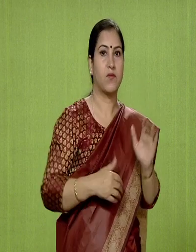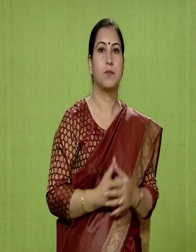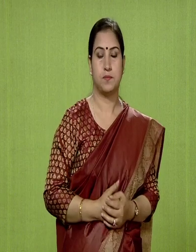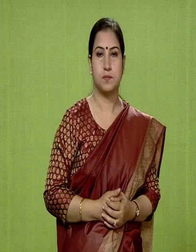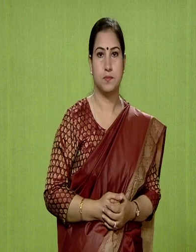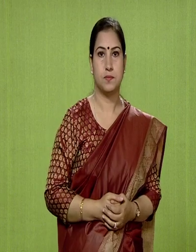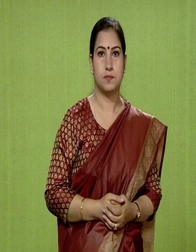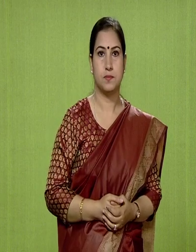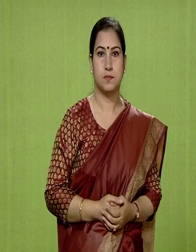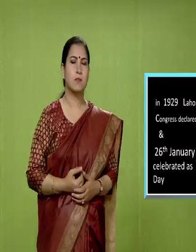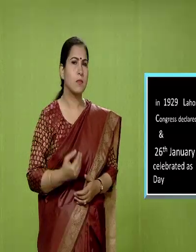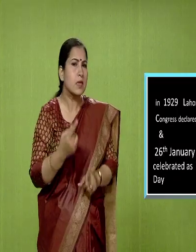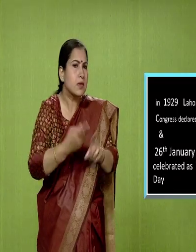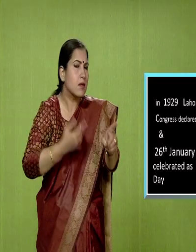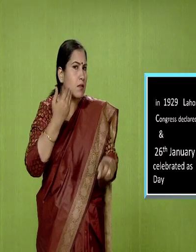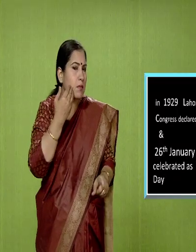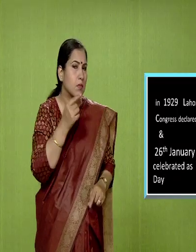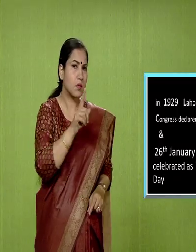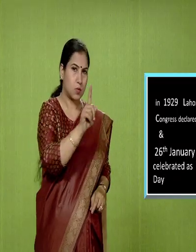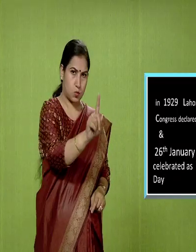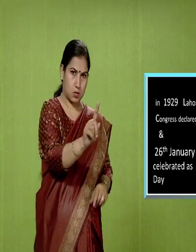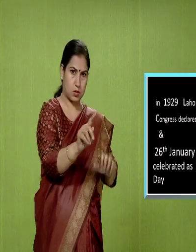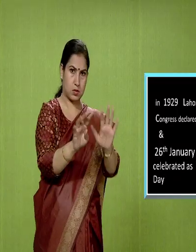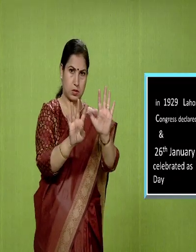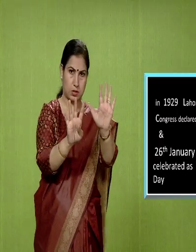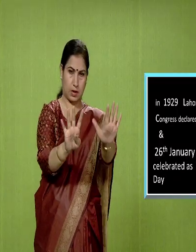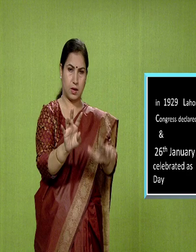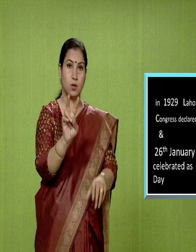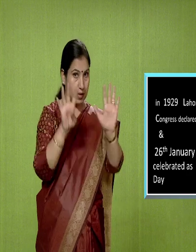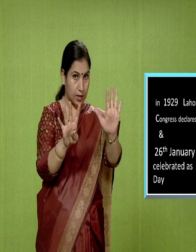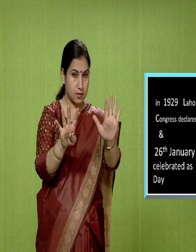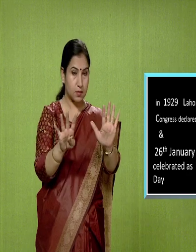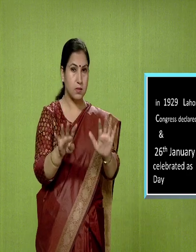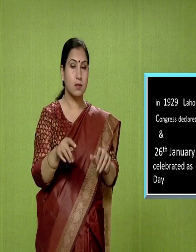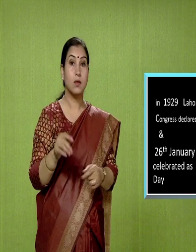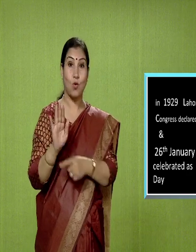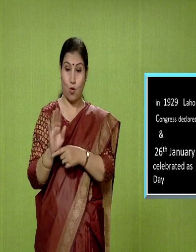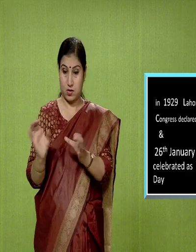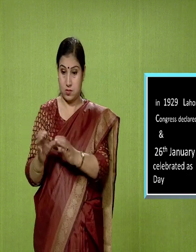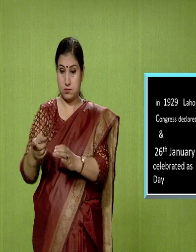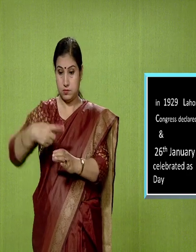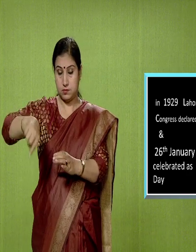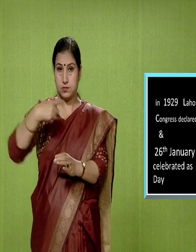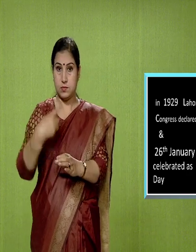Learners, in its 1929 Lahore session, the Congress